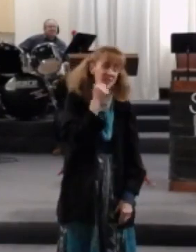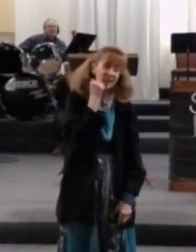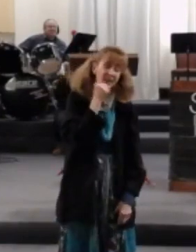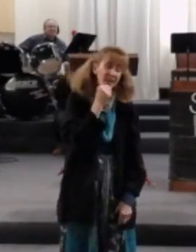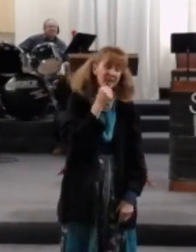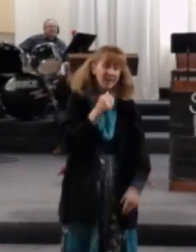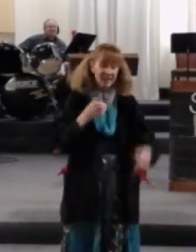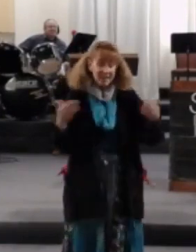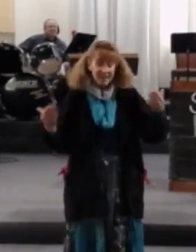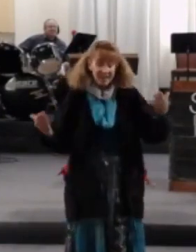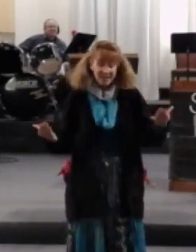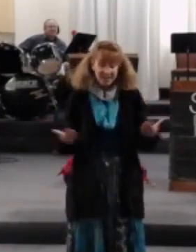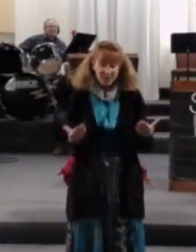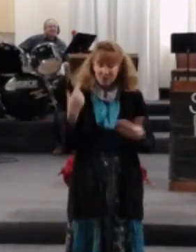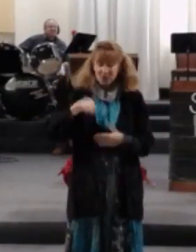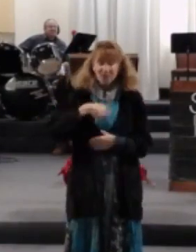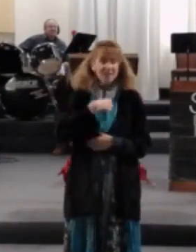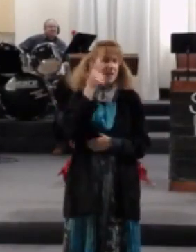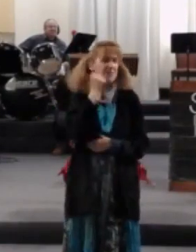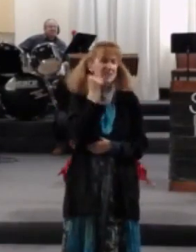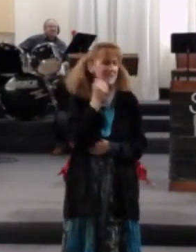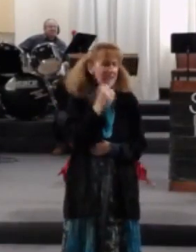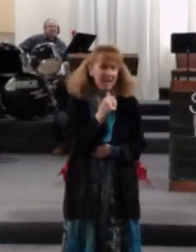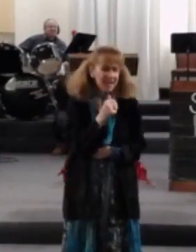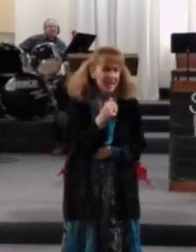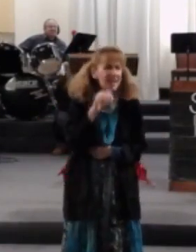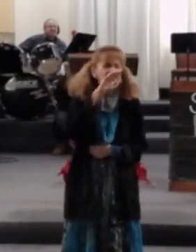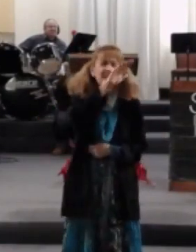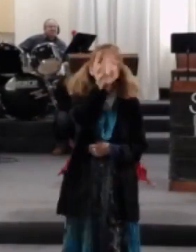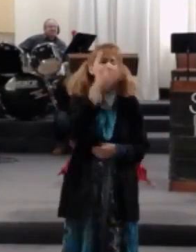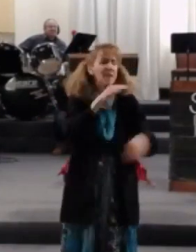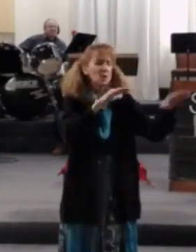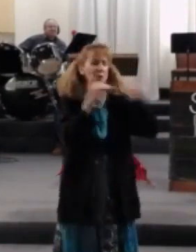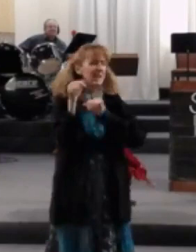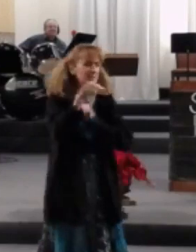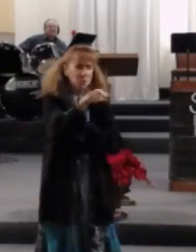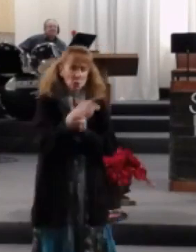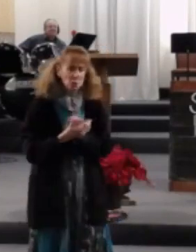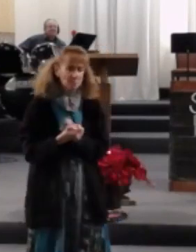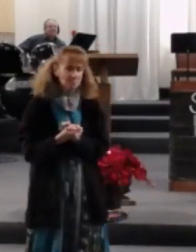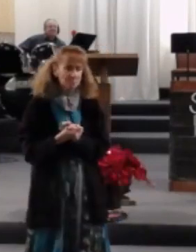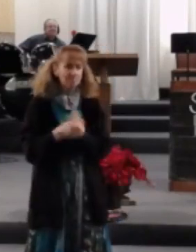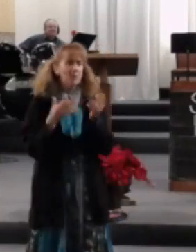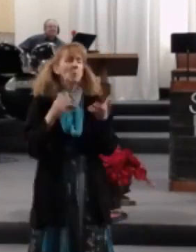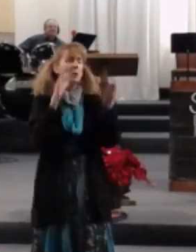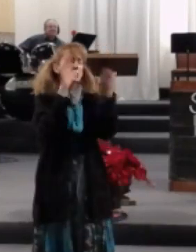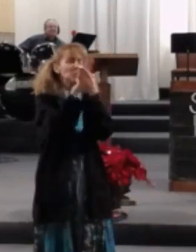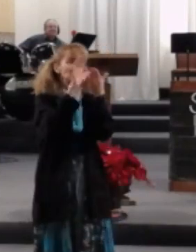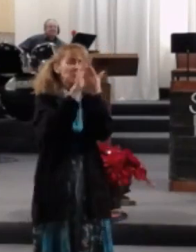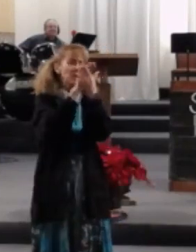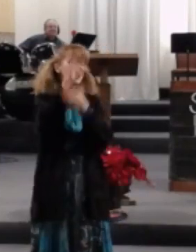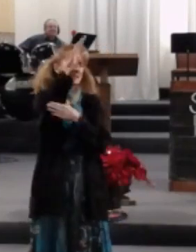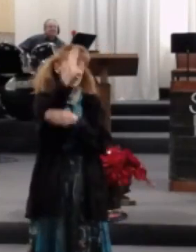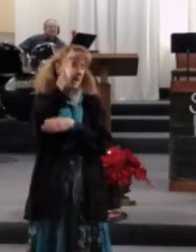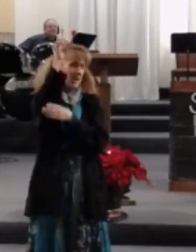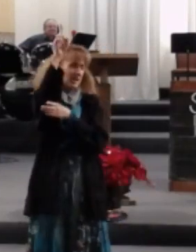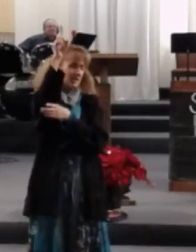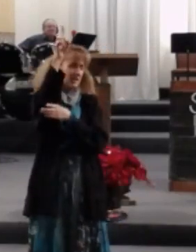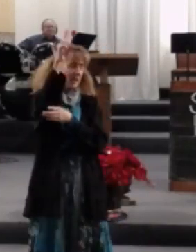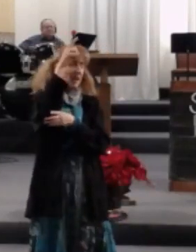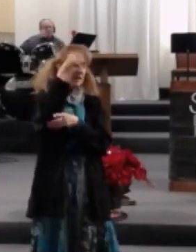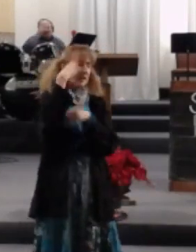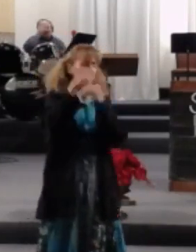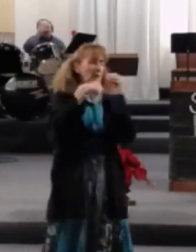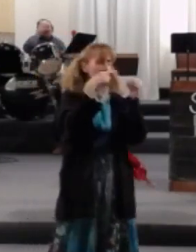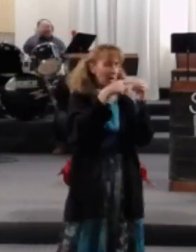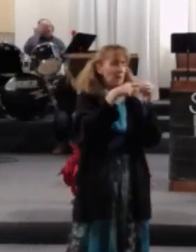he's here with us every single day. He's in our hearts, and he's guiding our path. And I just want to praise him for that. And speaking on what Shai said, I've been